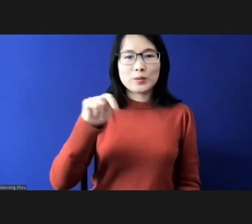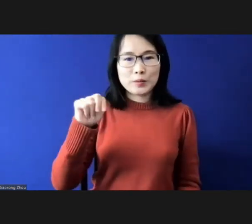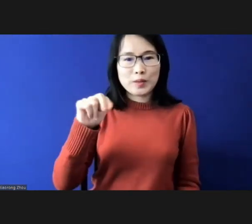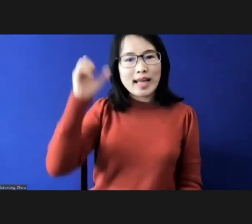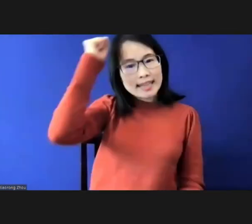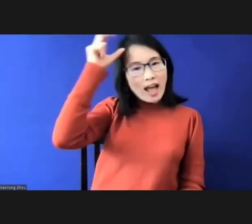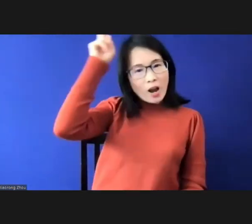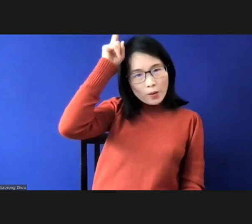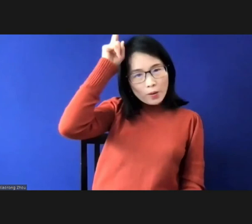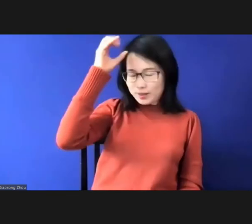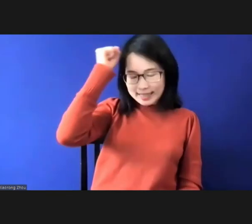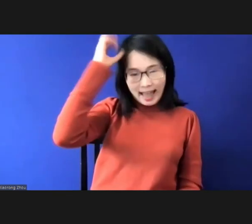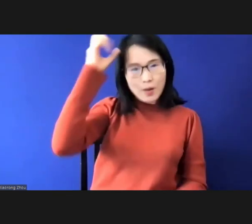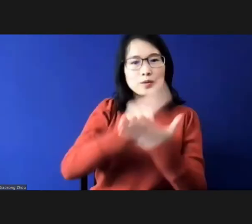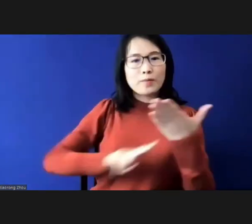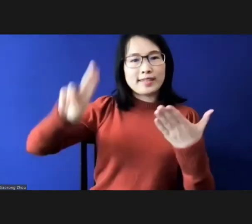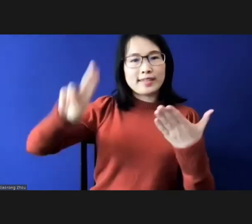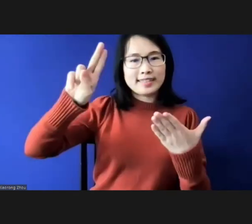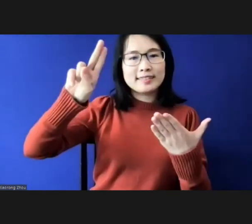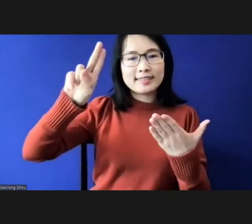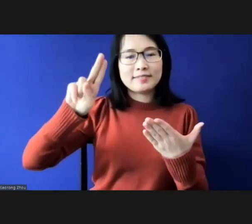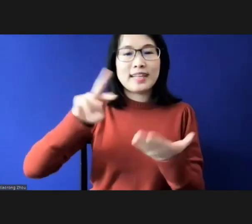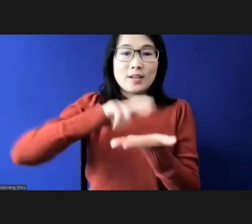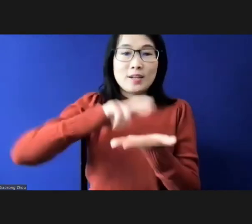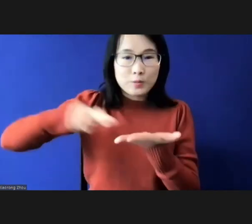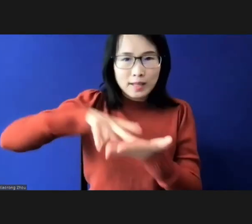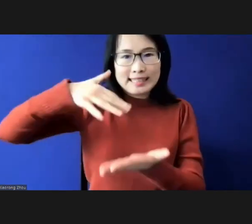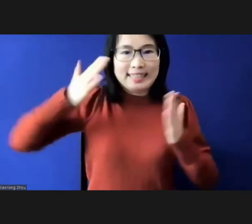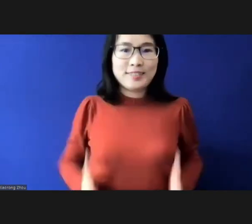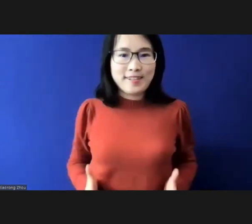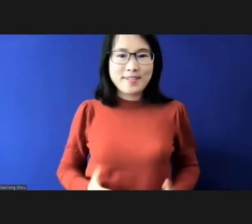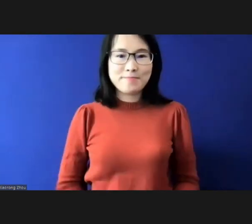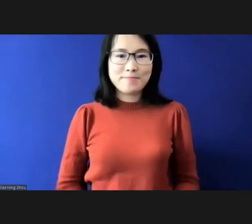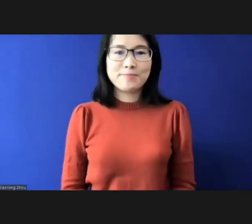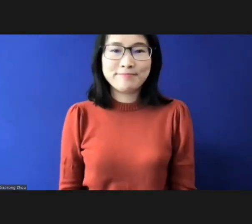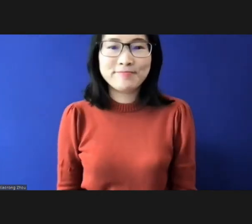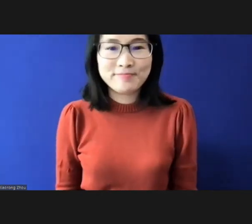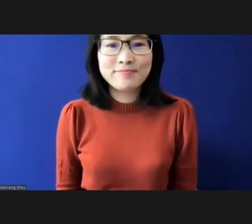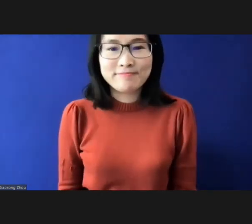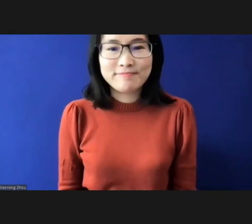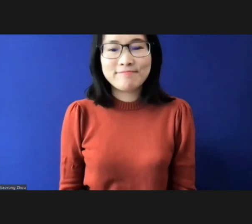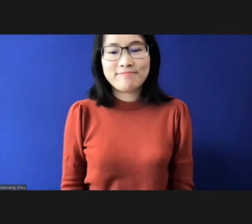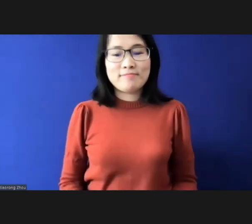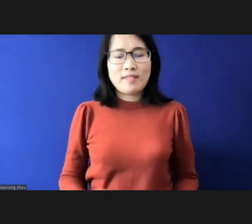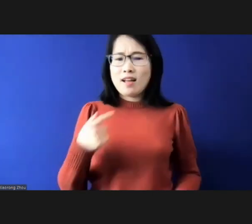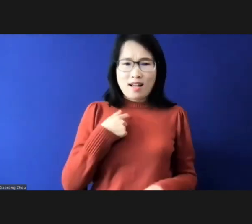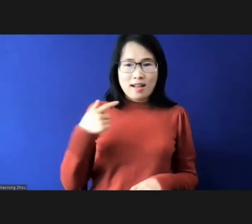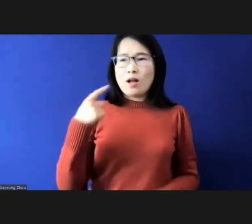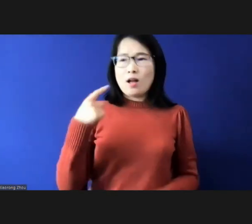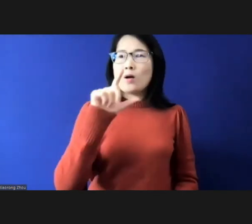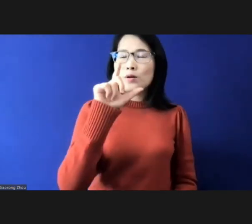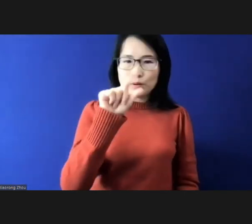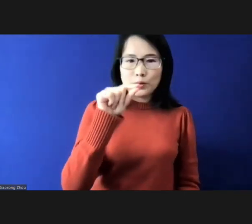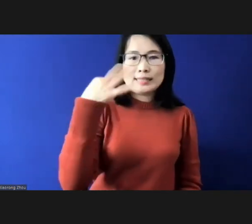And I'm here in America. I'm in Minnesota. I'm at St. Cloud State University, where I'm a visiting research scholar.